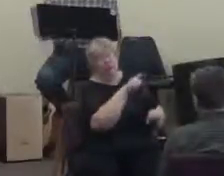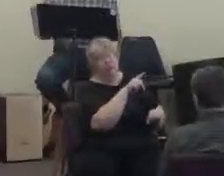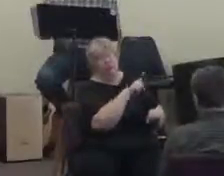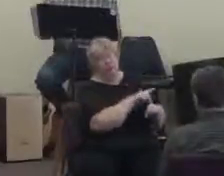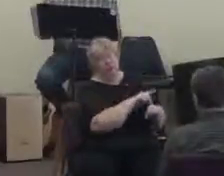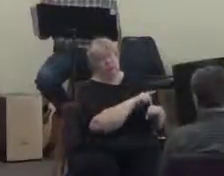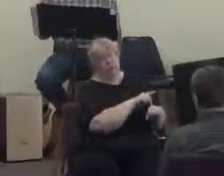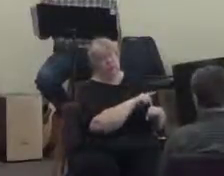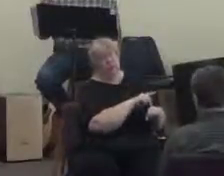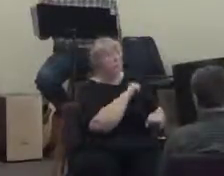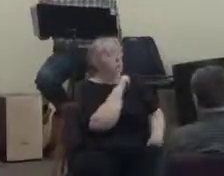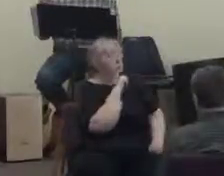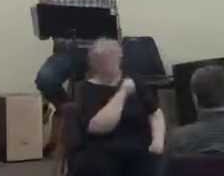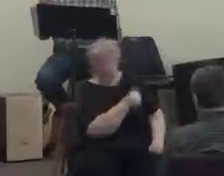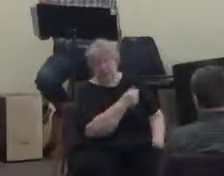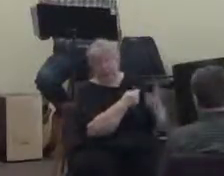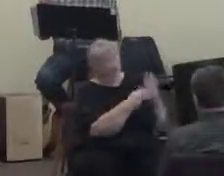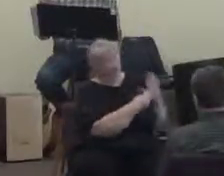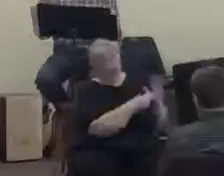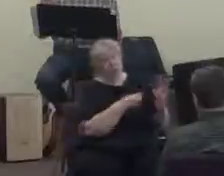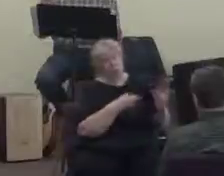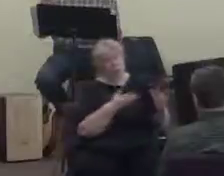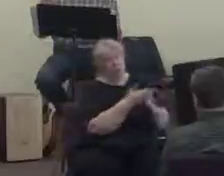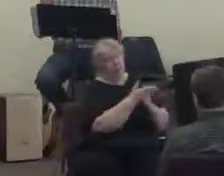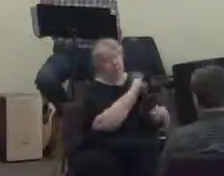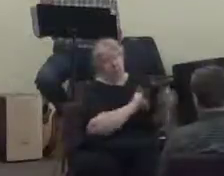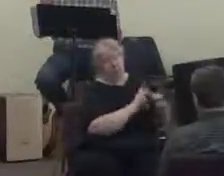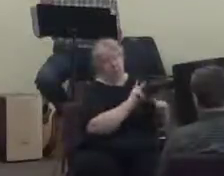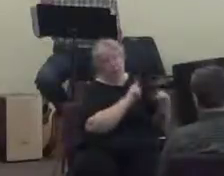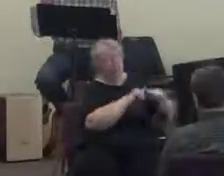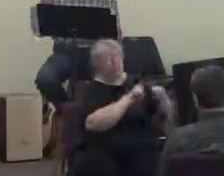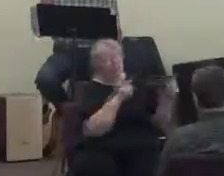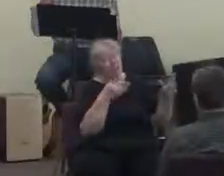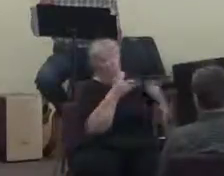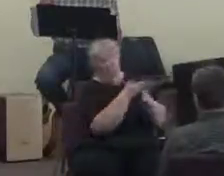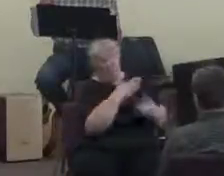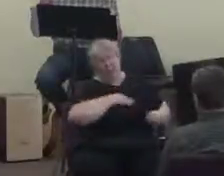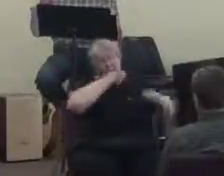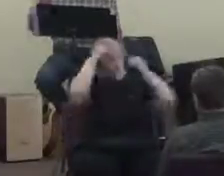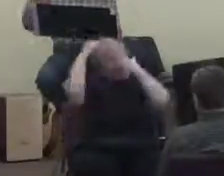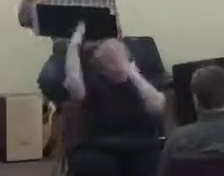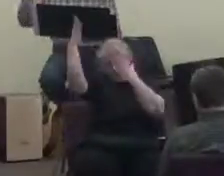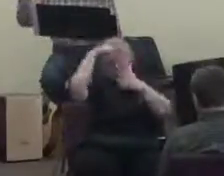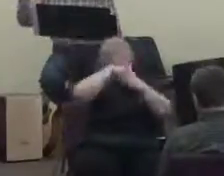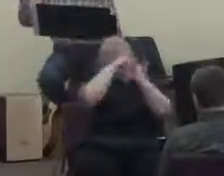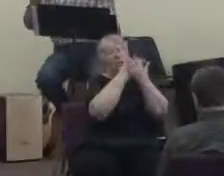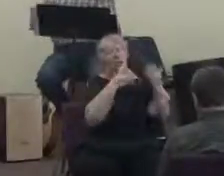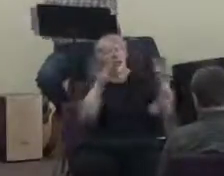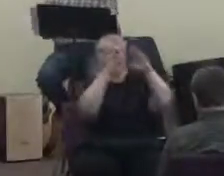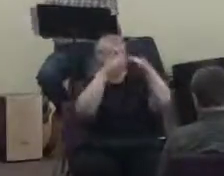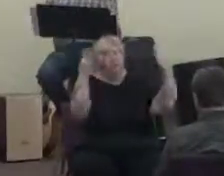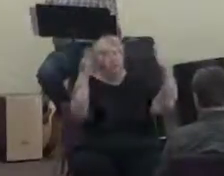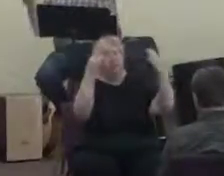was not revealed to you by man, but by my Father in heaven. Valuable lesson there. Don't